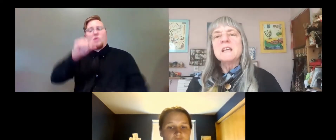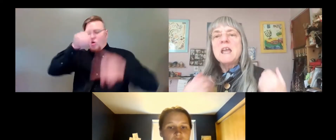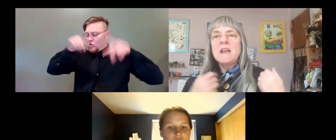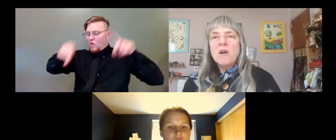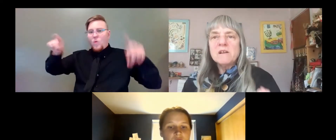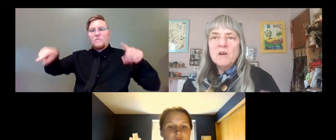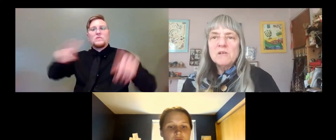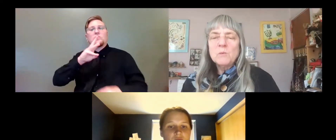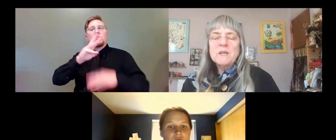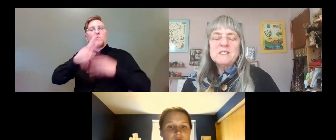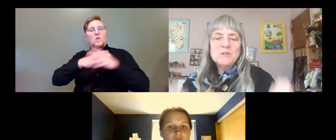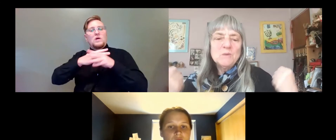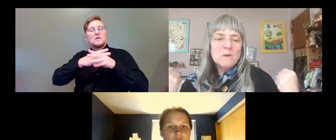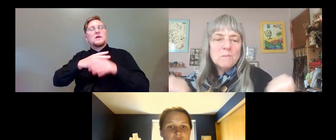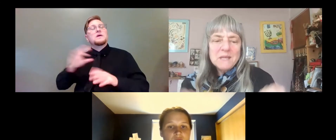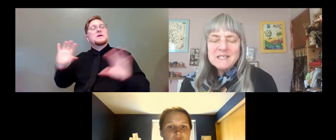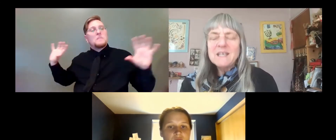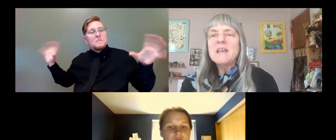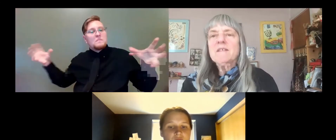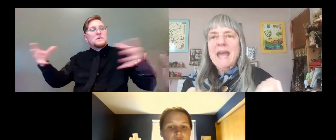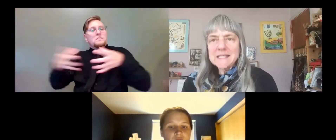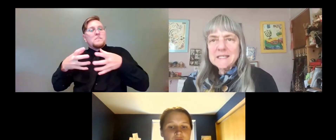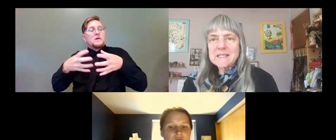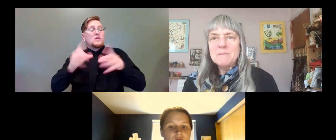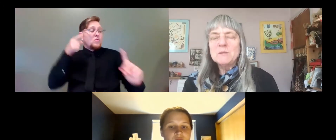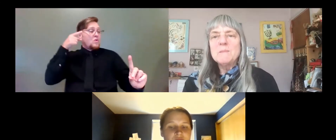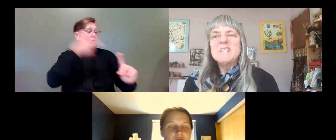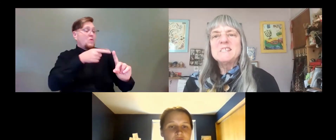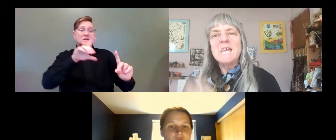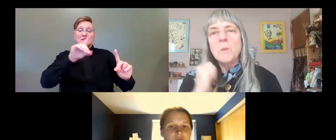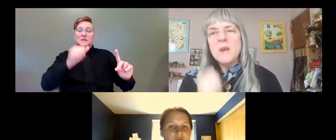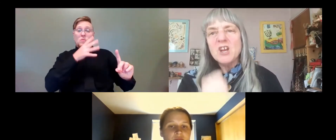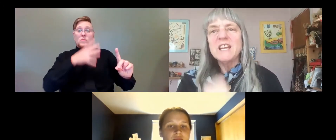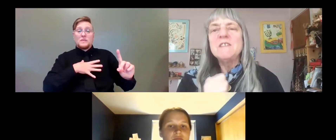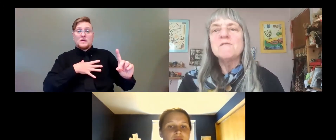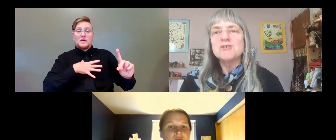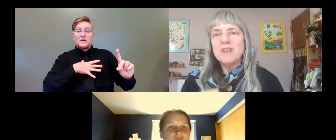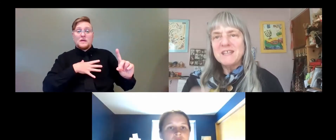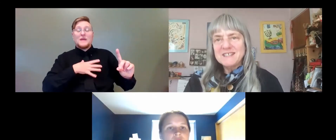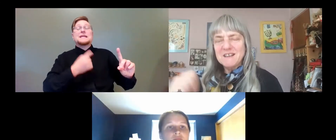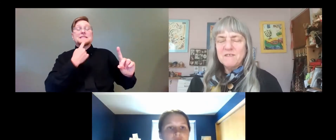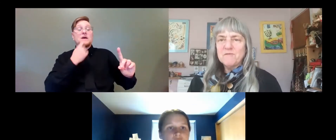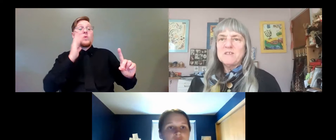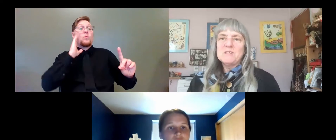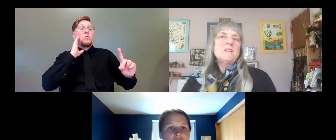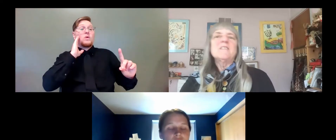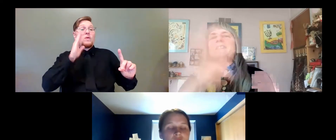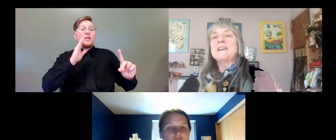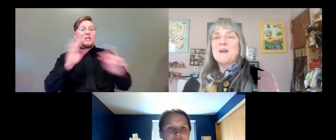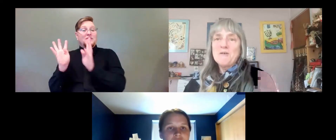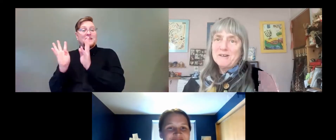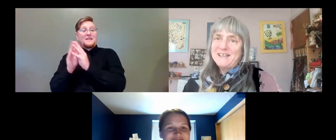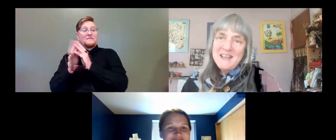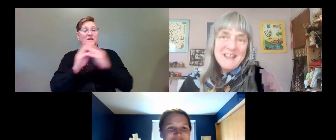world. And our goal was to be together as disabled women and say, we are going to infiltrate this conference. We are going to